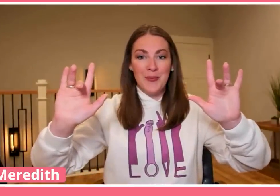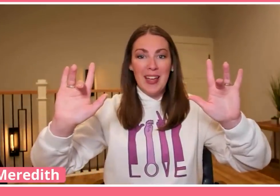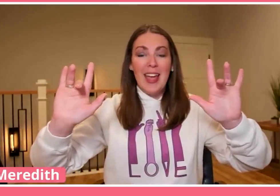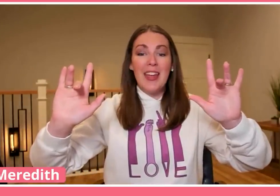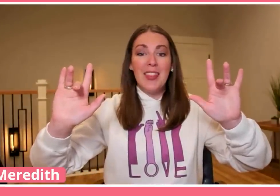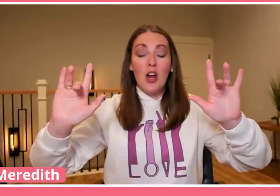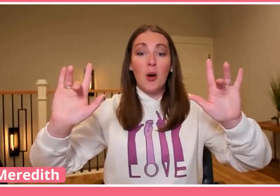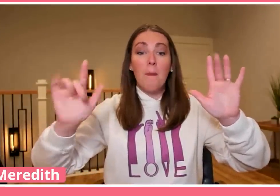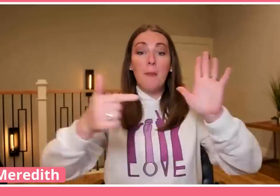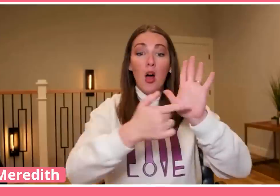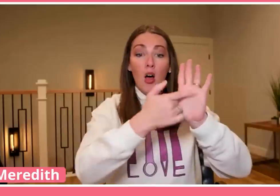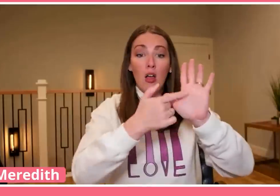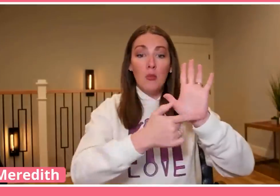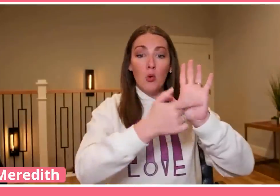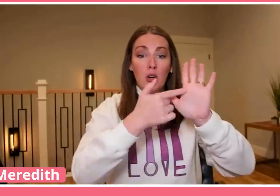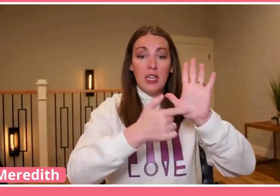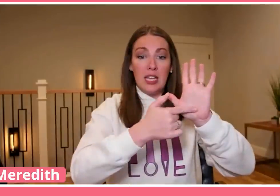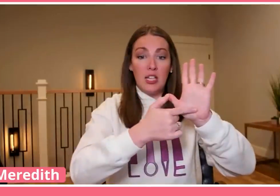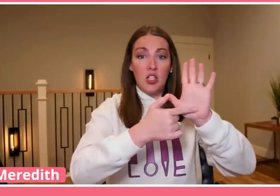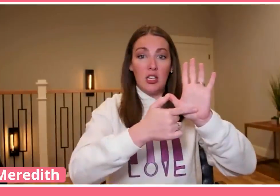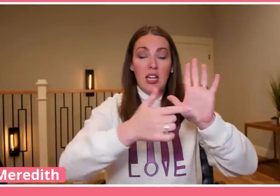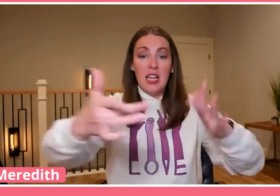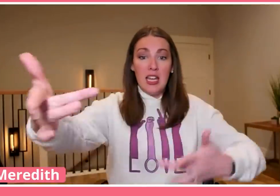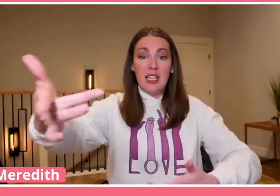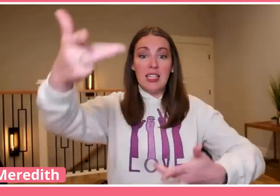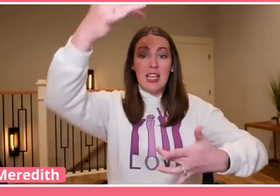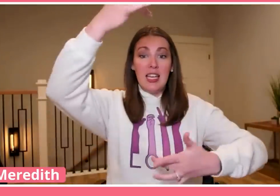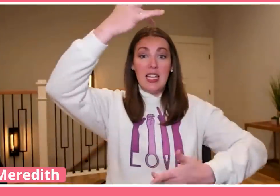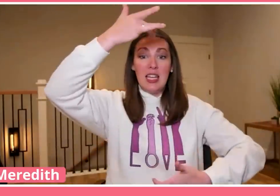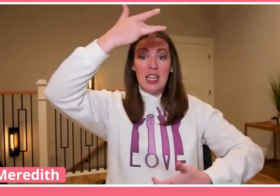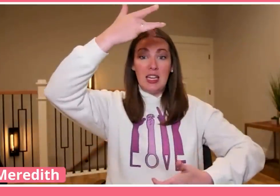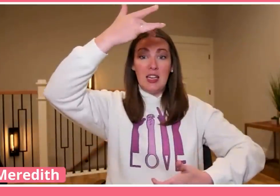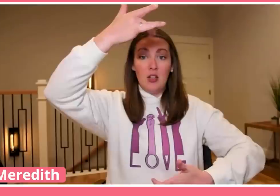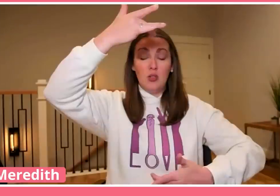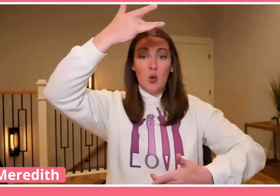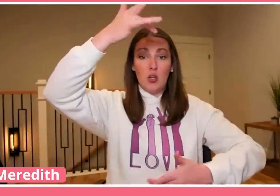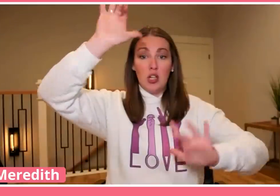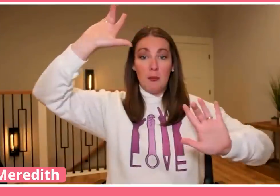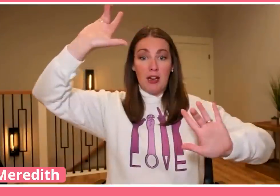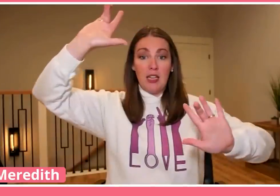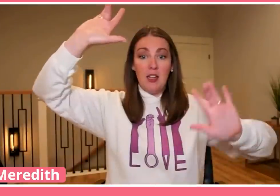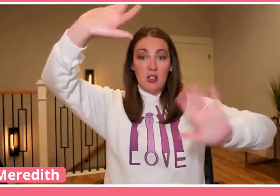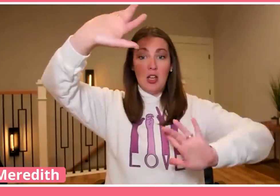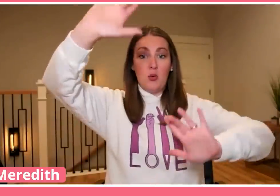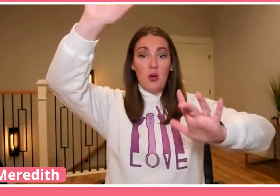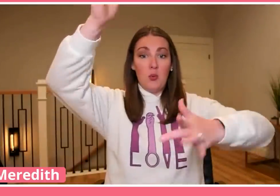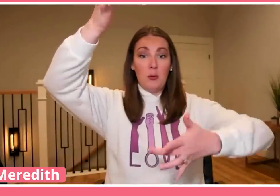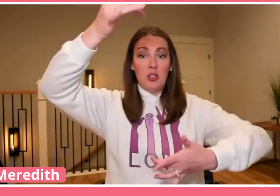And then our palm orientation is in towards our body. So, we're pushing